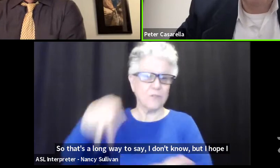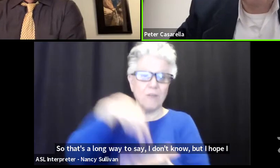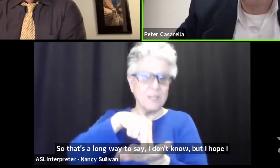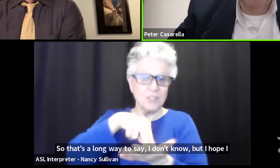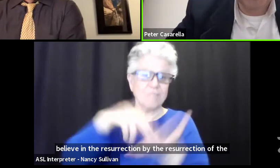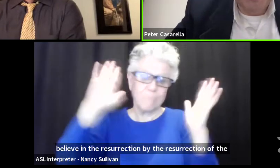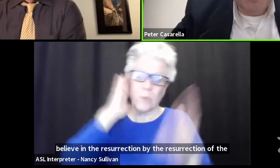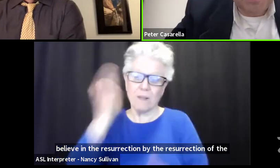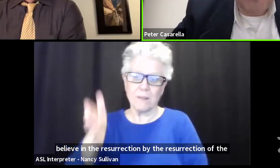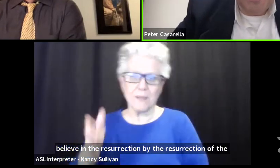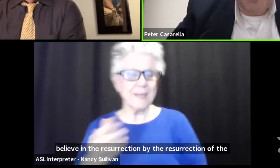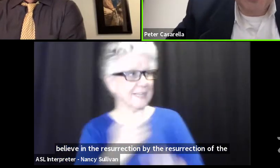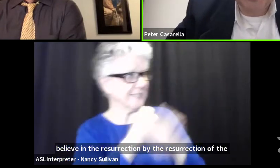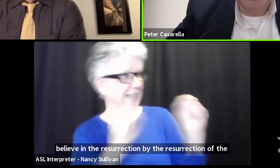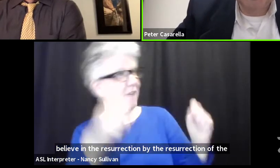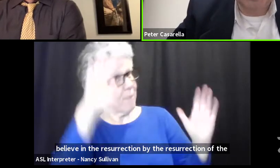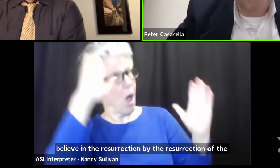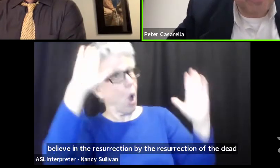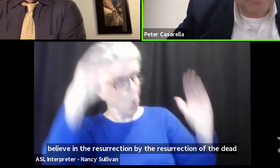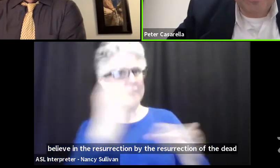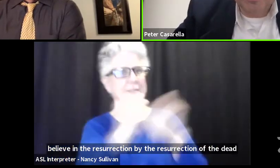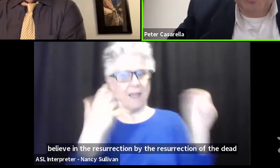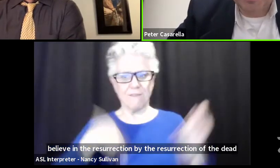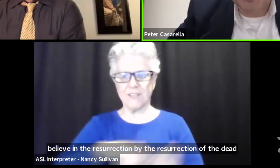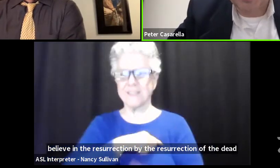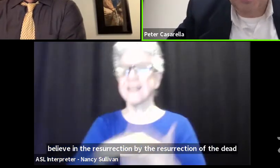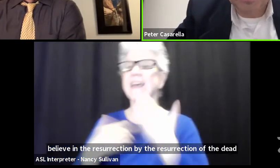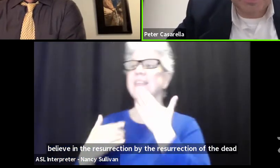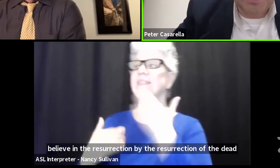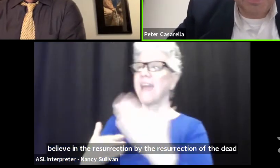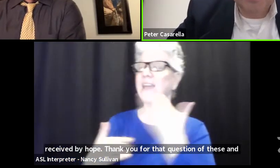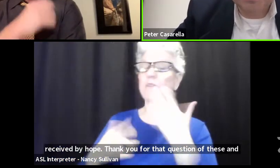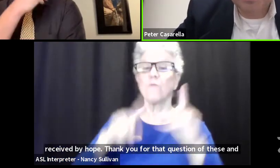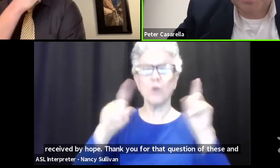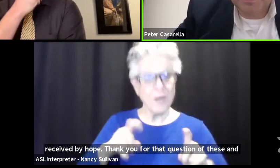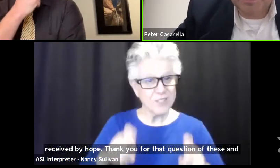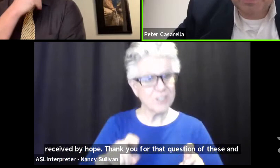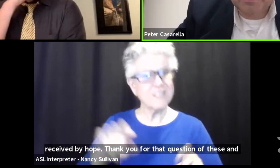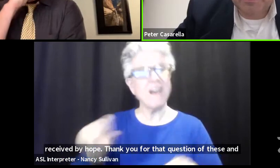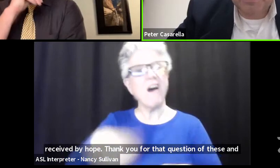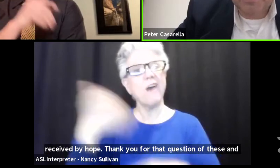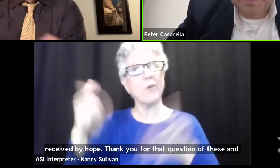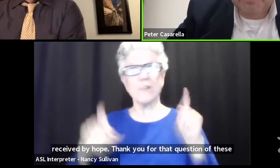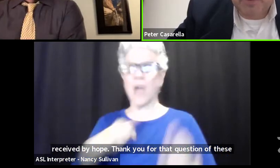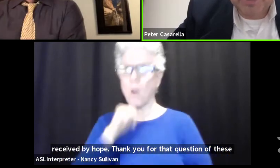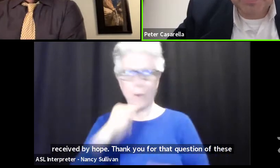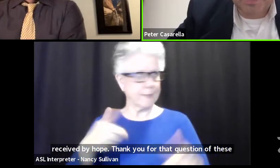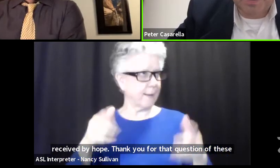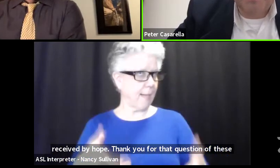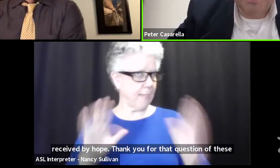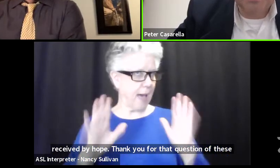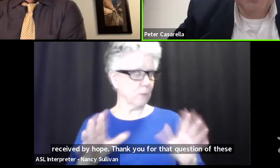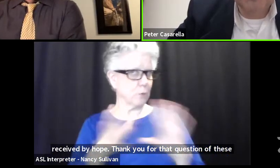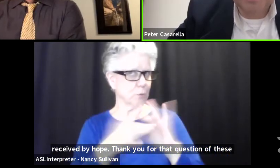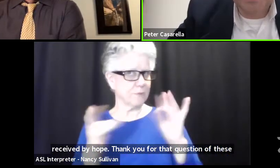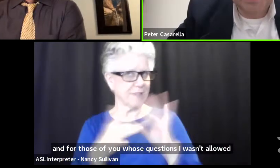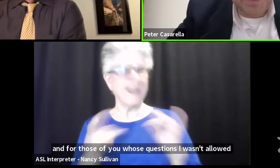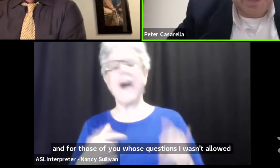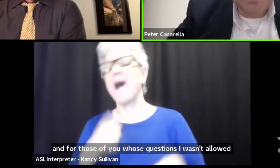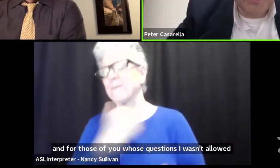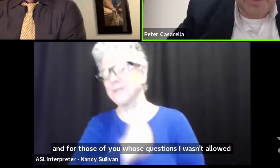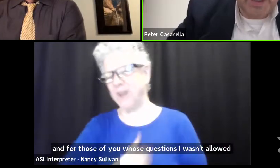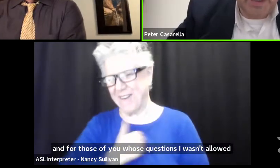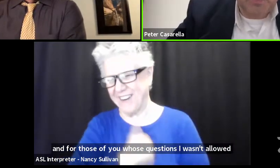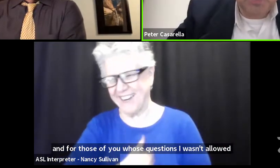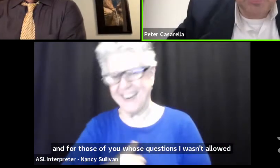We're saved by hope. Thank you for that question, Elise. And for those of you whose questions I wasn't allowed to allow voiced, I apologize for that.